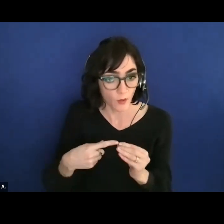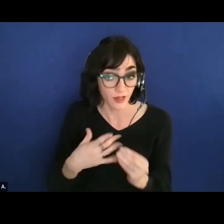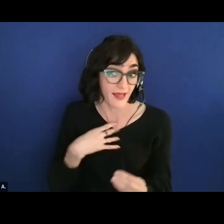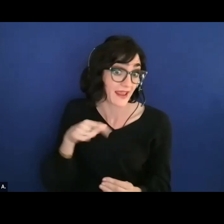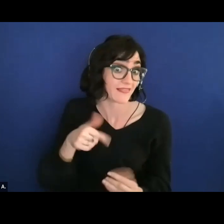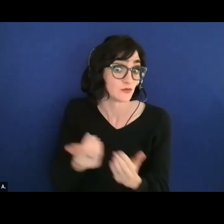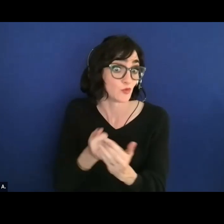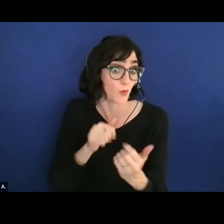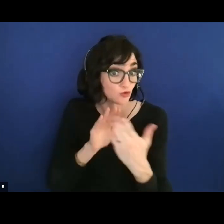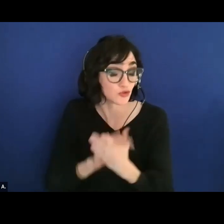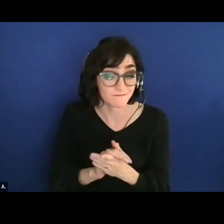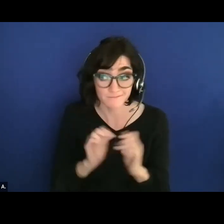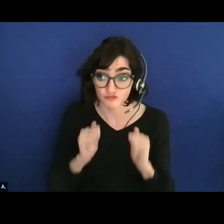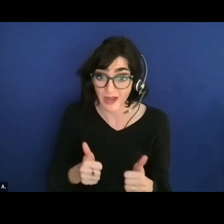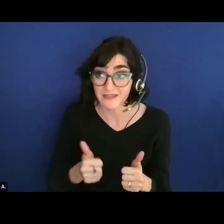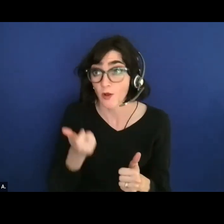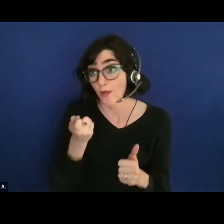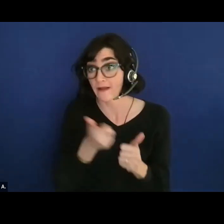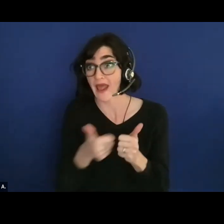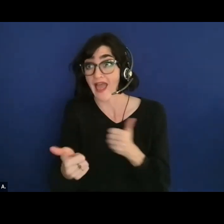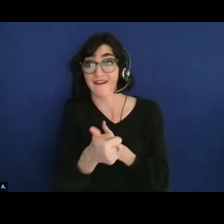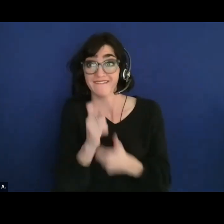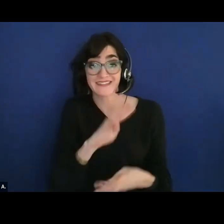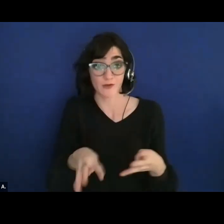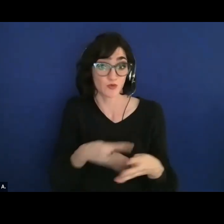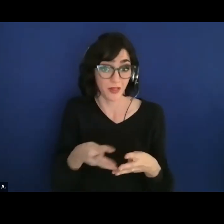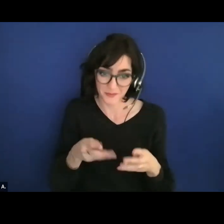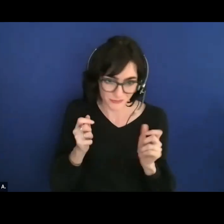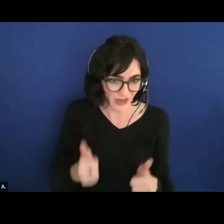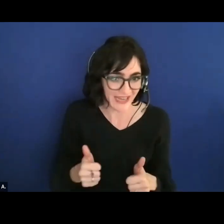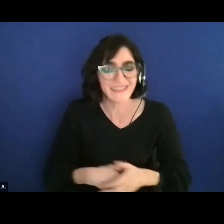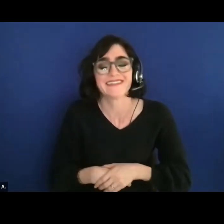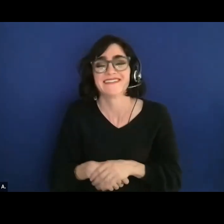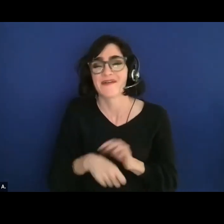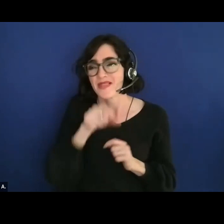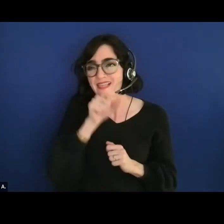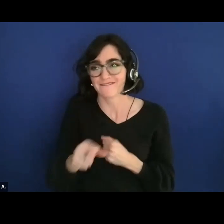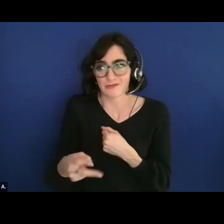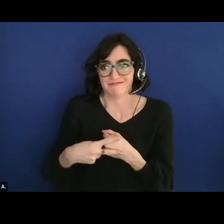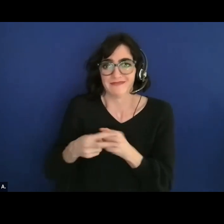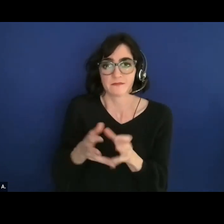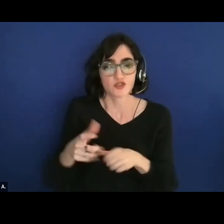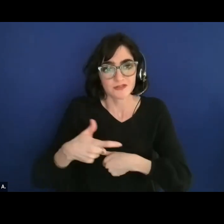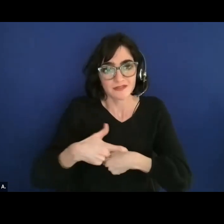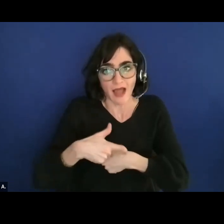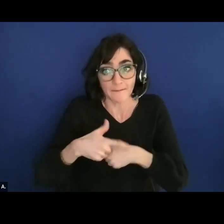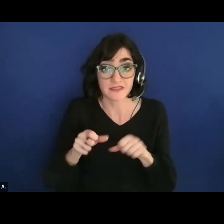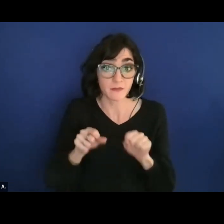So all right, we're a little ahead of schedule, which is great because I'd love to preserve as much time as possible for